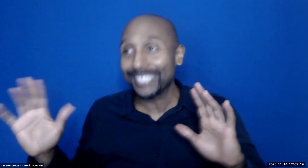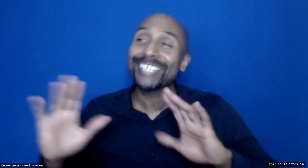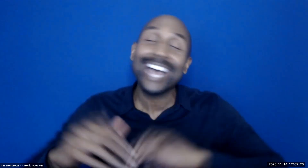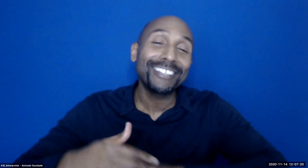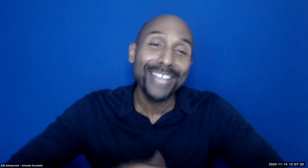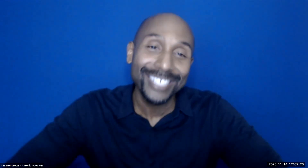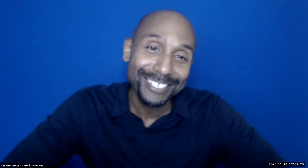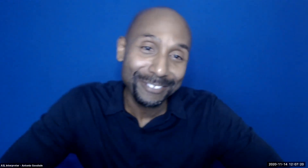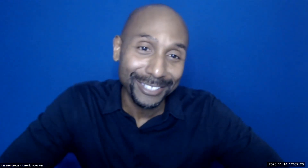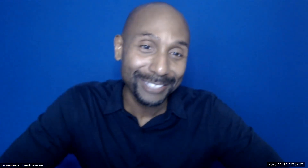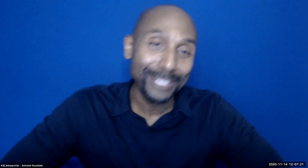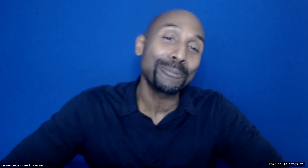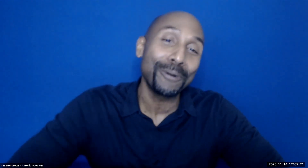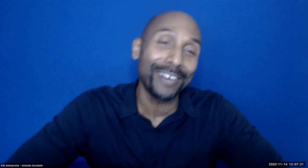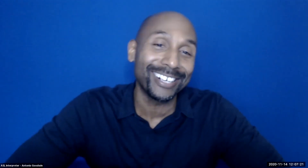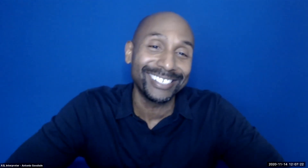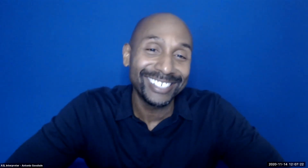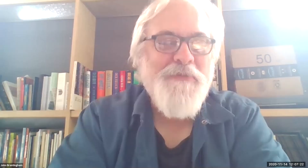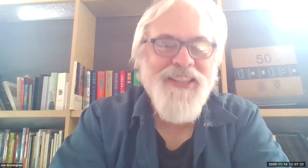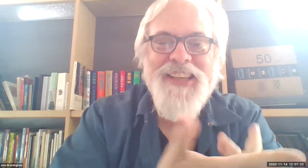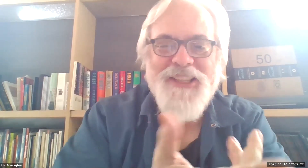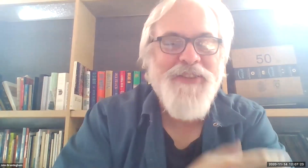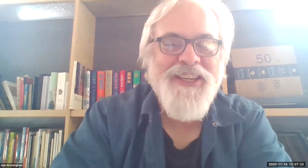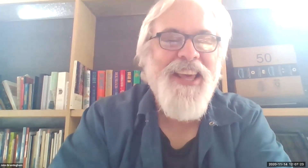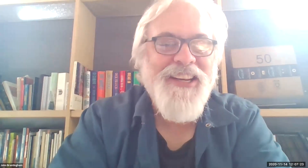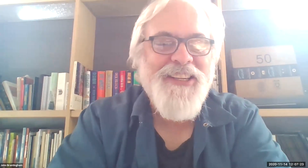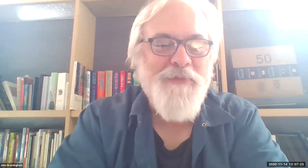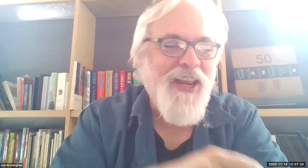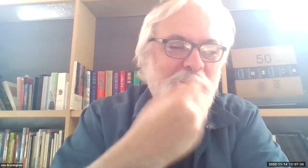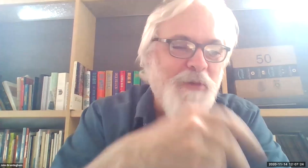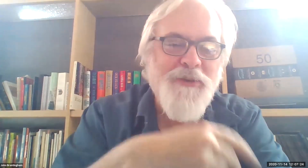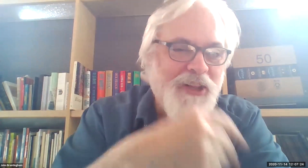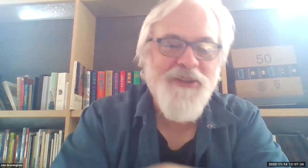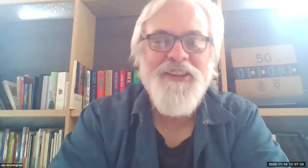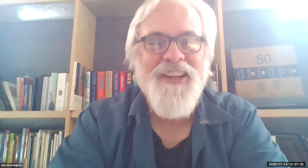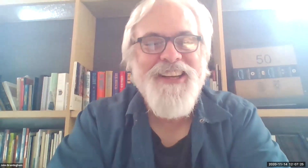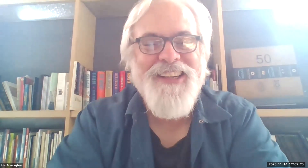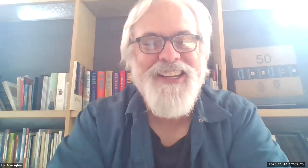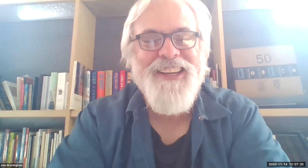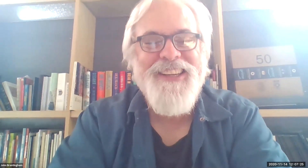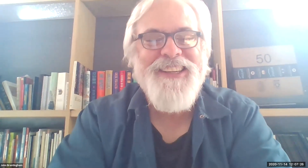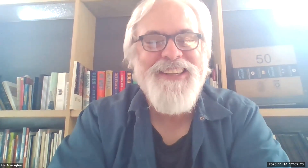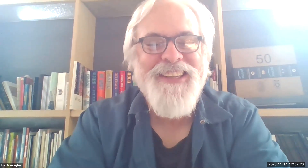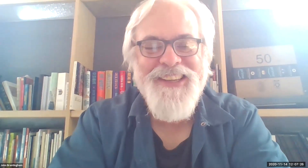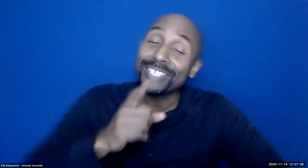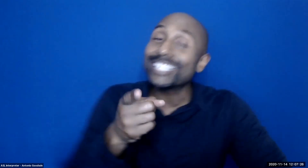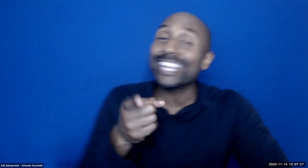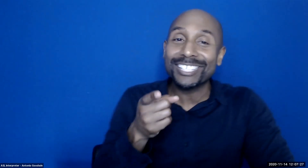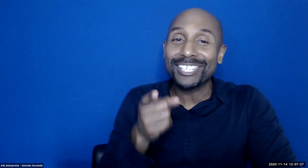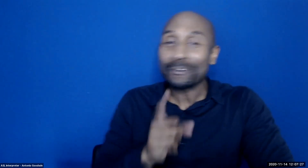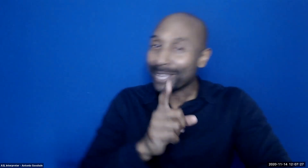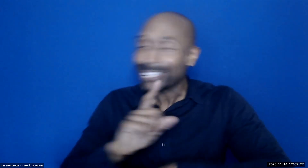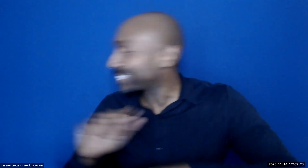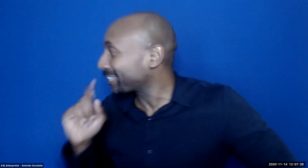That's I love that deconstructed s'more. It makes it sound sophisticated. It's just me Right. eating marshmallows. So says the